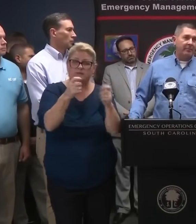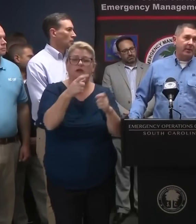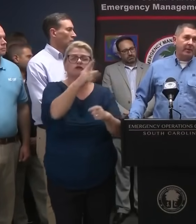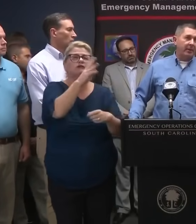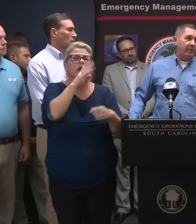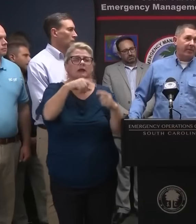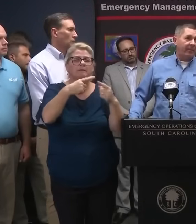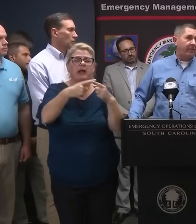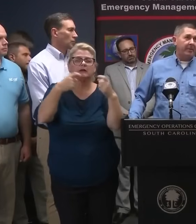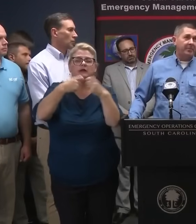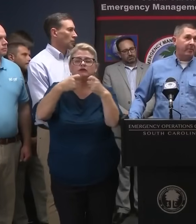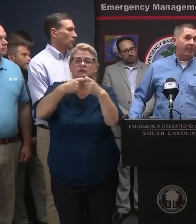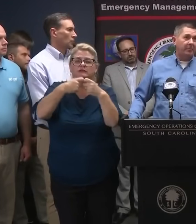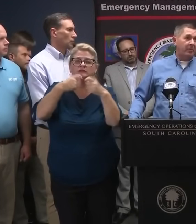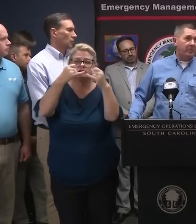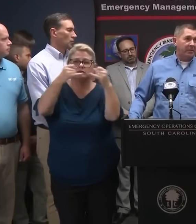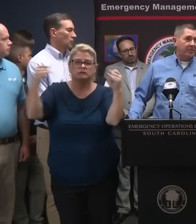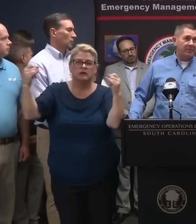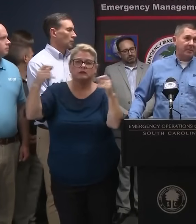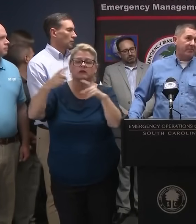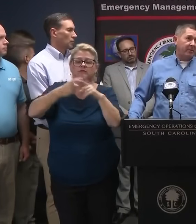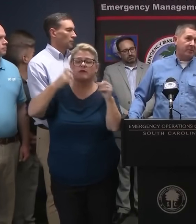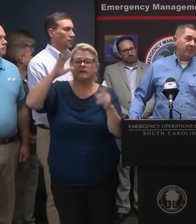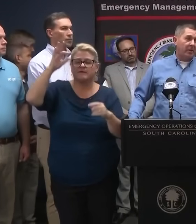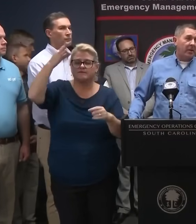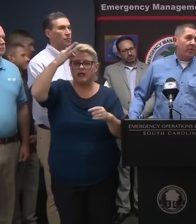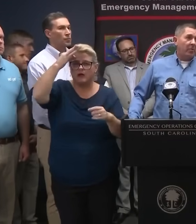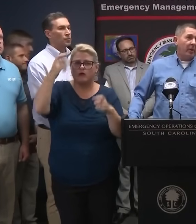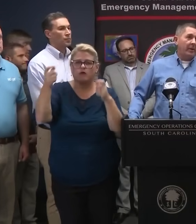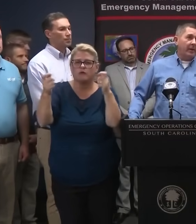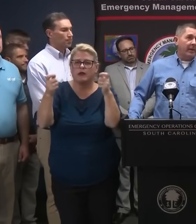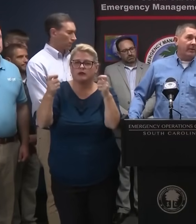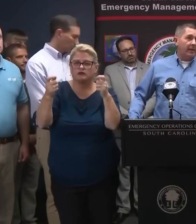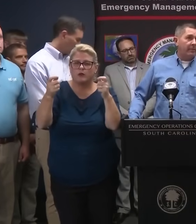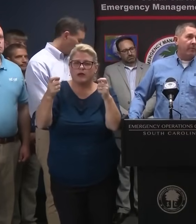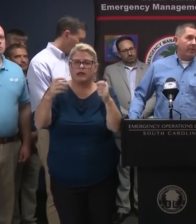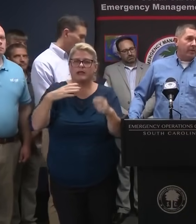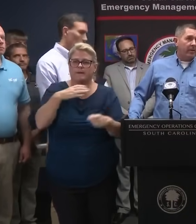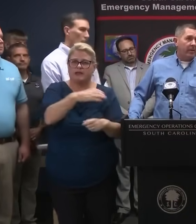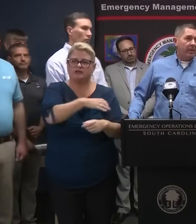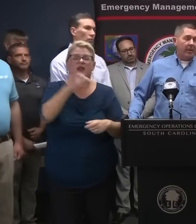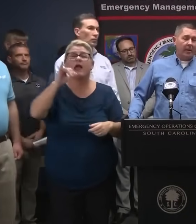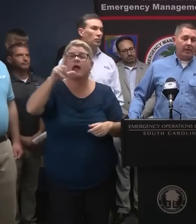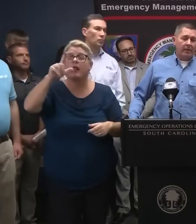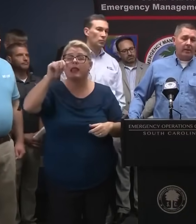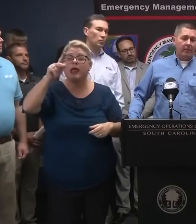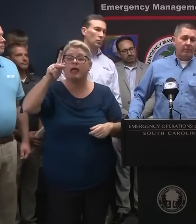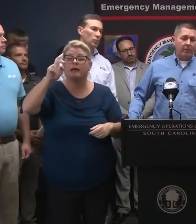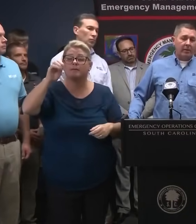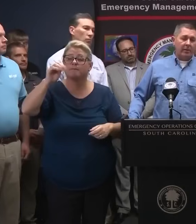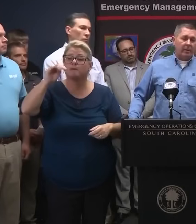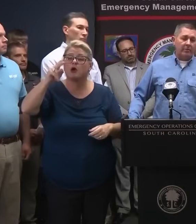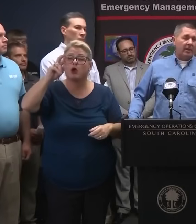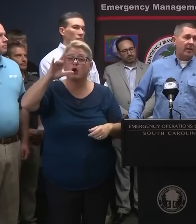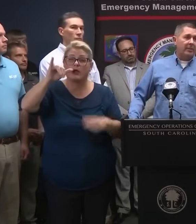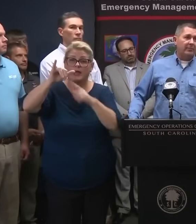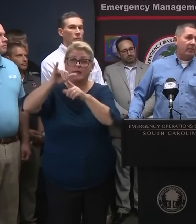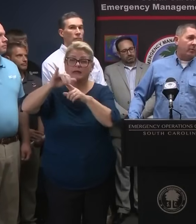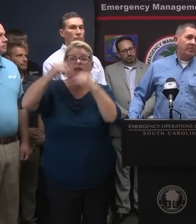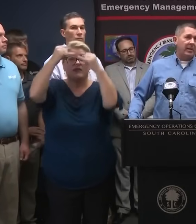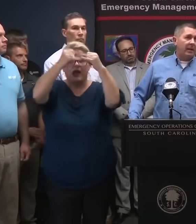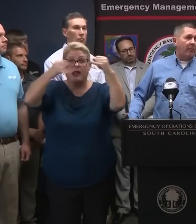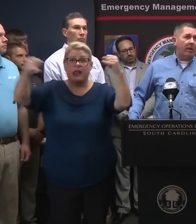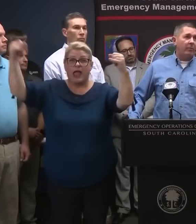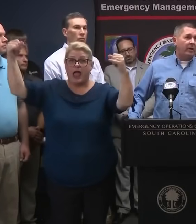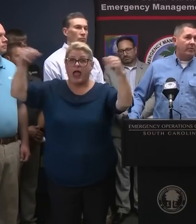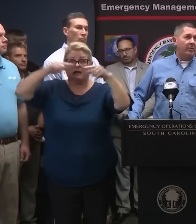speak of is regulated by the Federal Energy Regulatory Commission, the same folks that regulate Lake Murray. And we clear those lines from